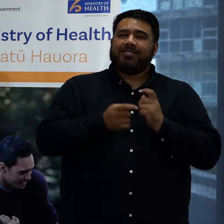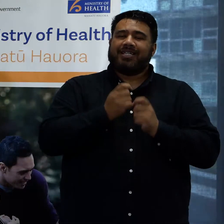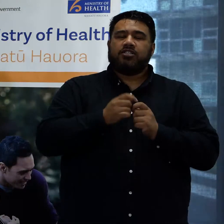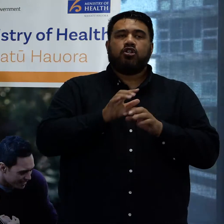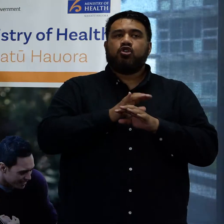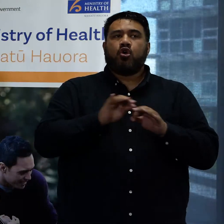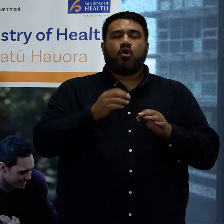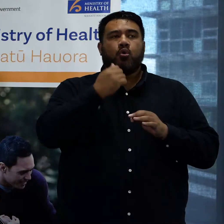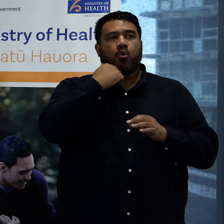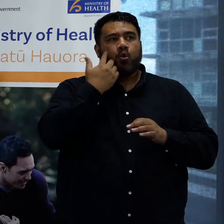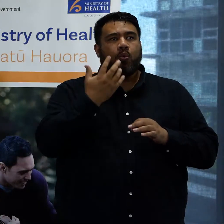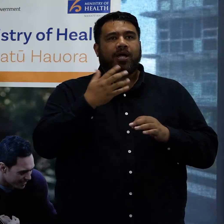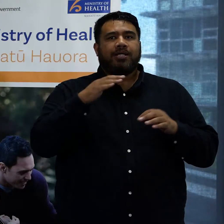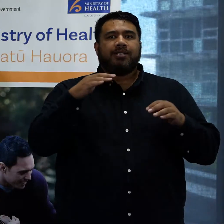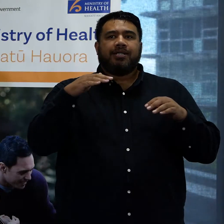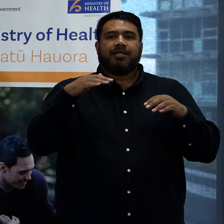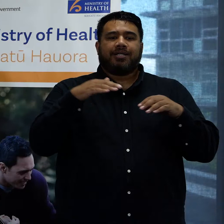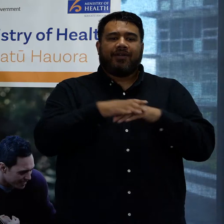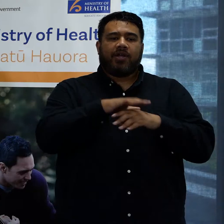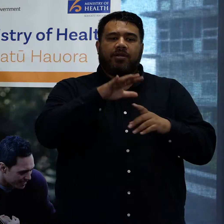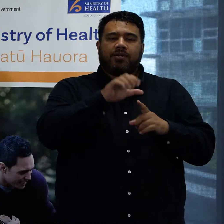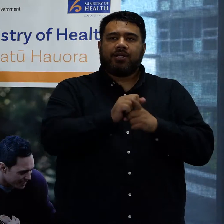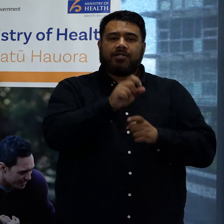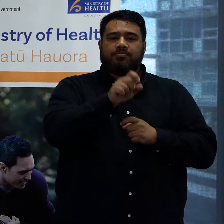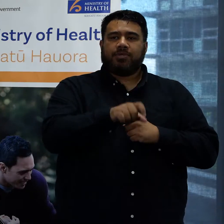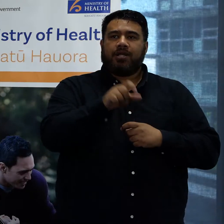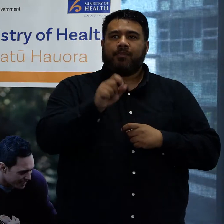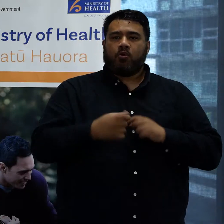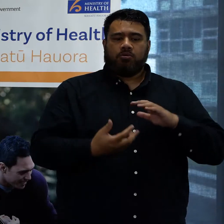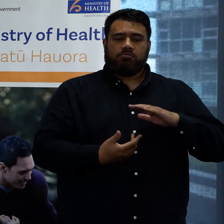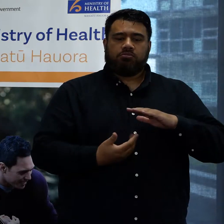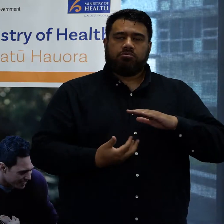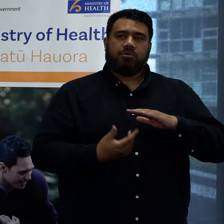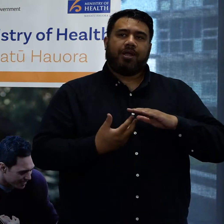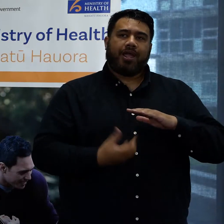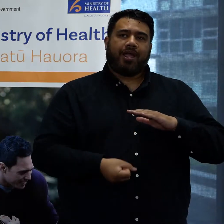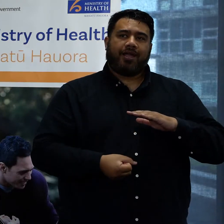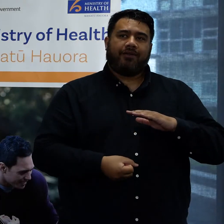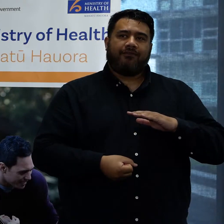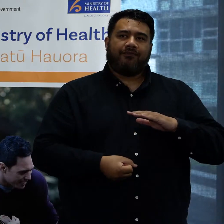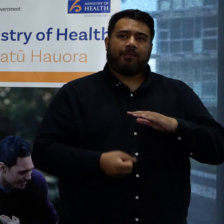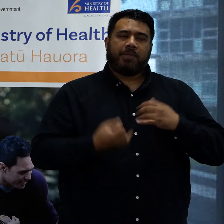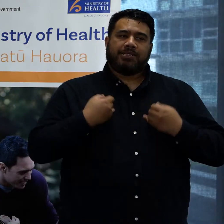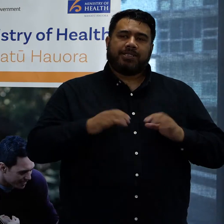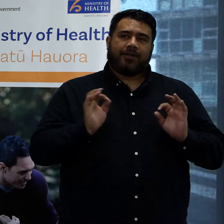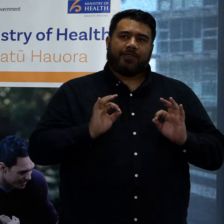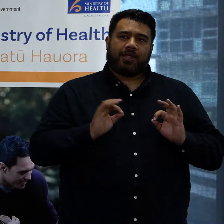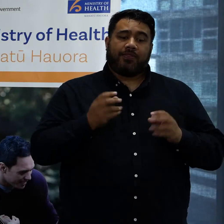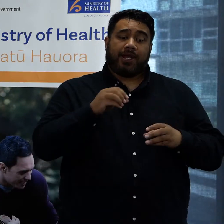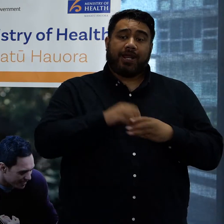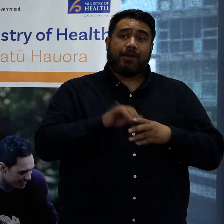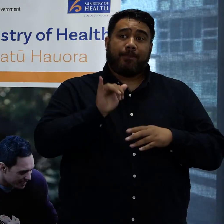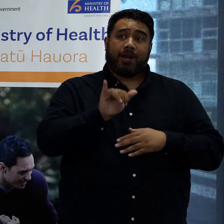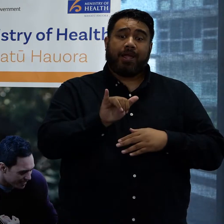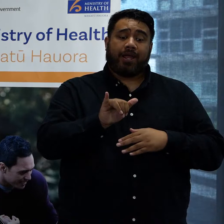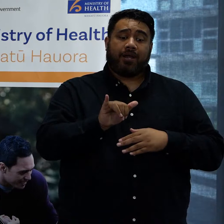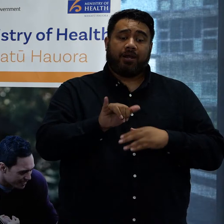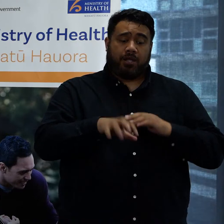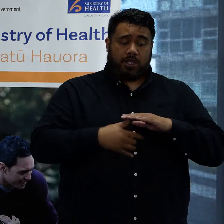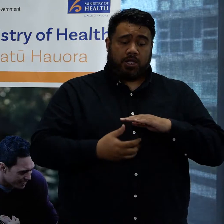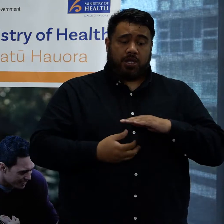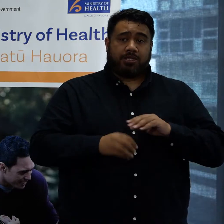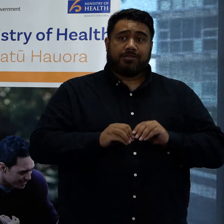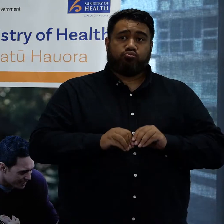doesn't always find the people who may be incubating the virus, who then get on the plane, potentially infect others there, and